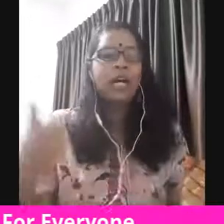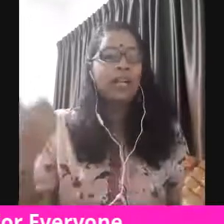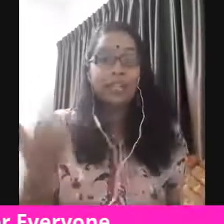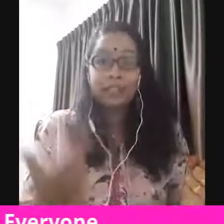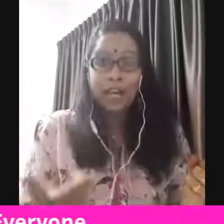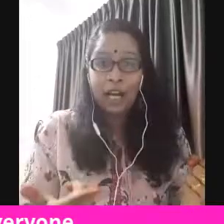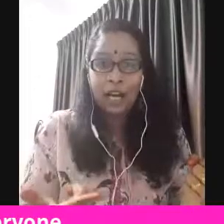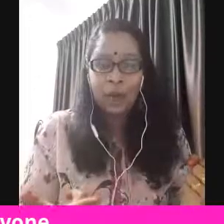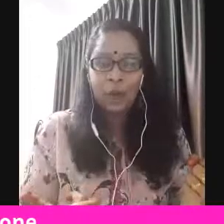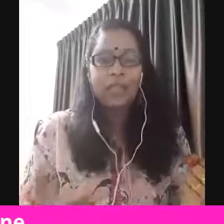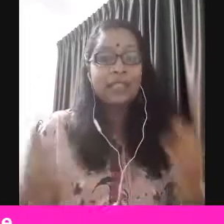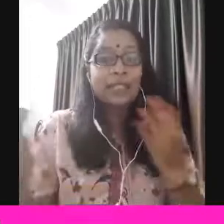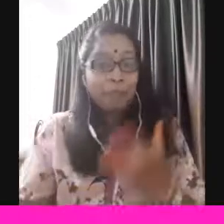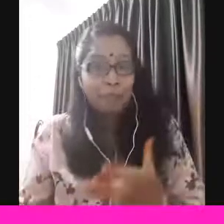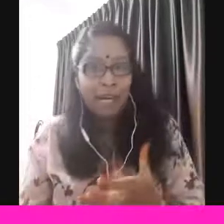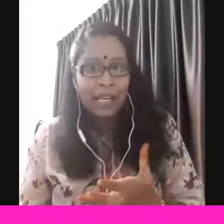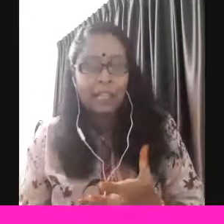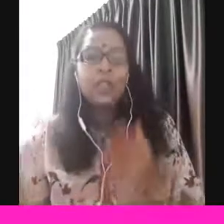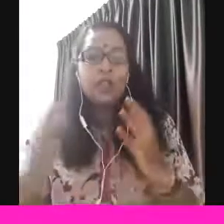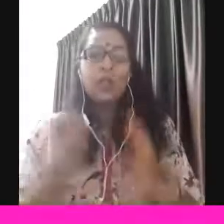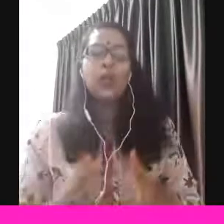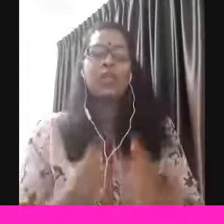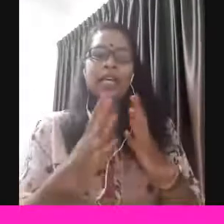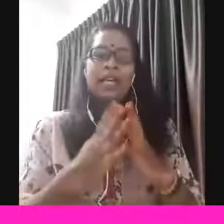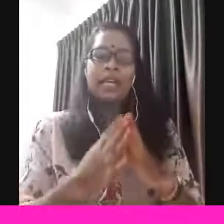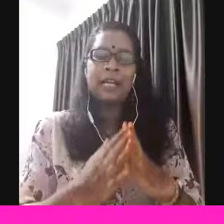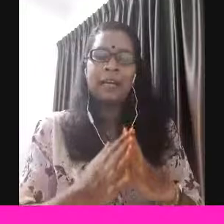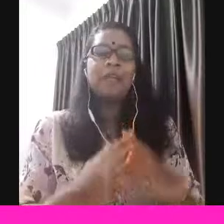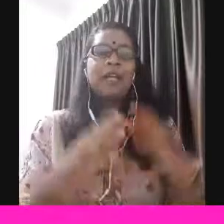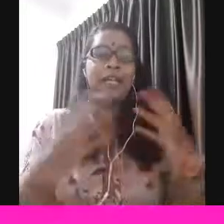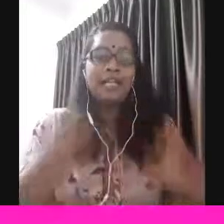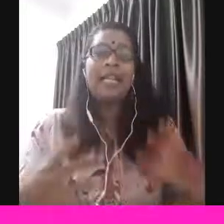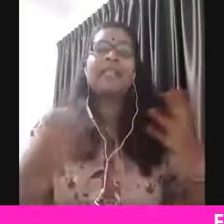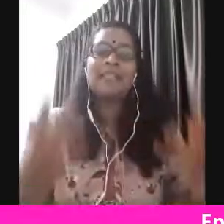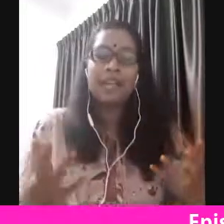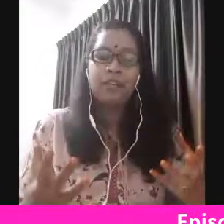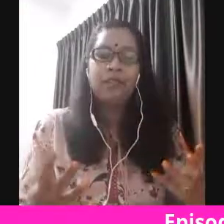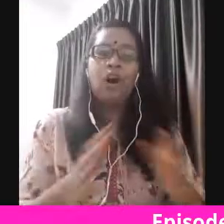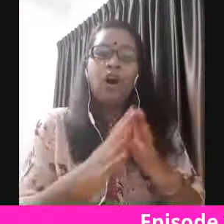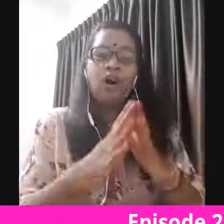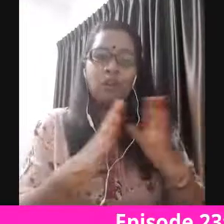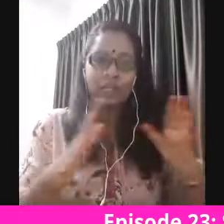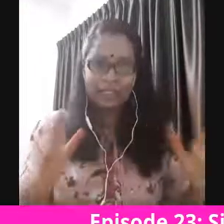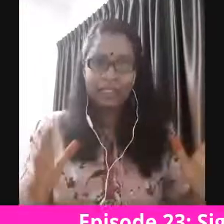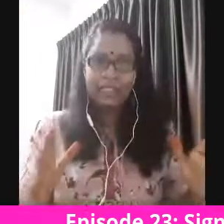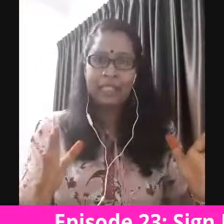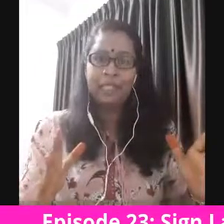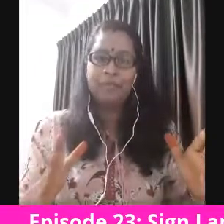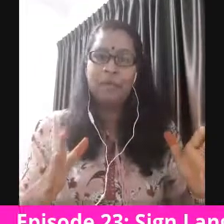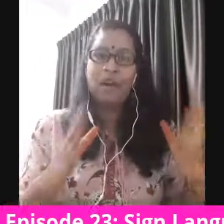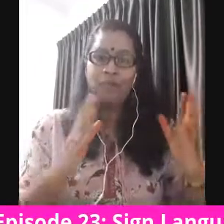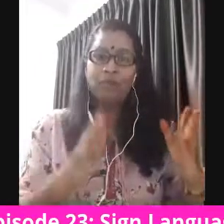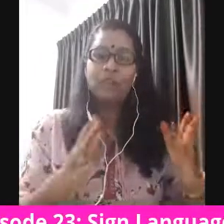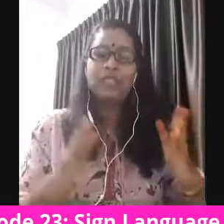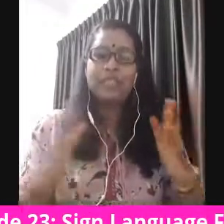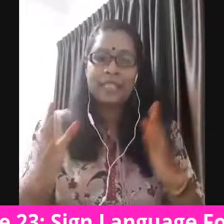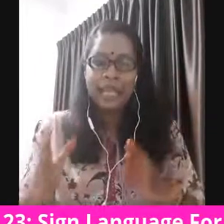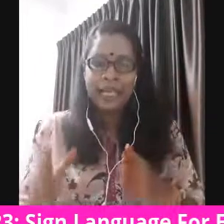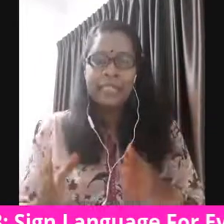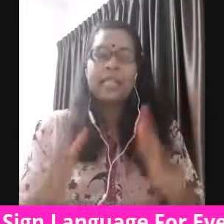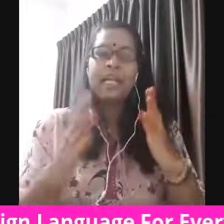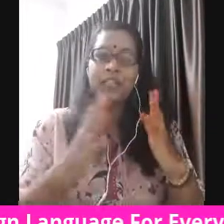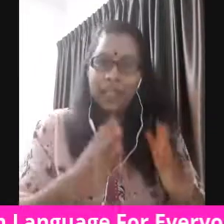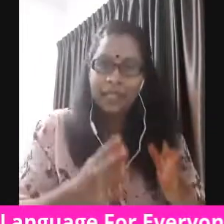Rembau, Rantau, Seremban. So they create sign for all the name of